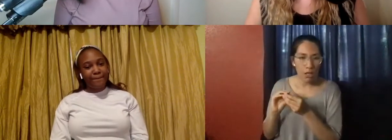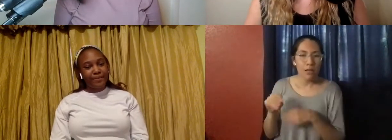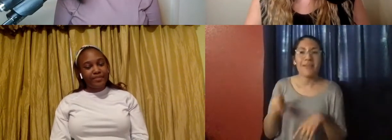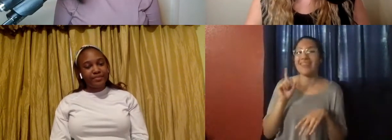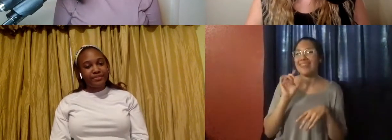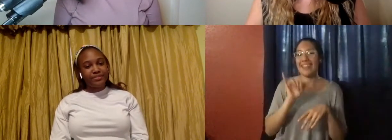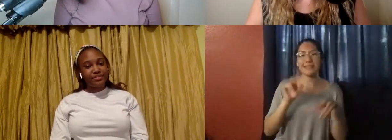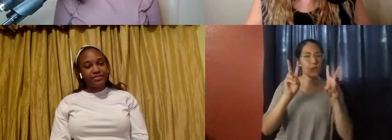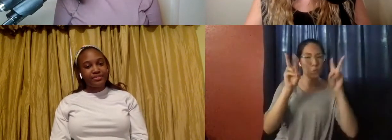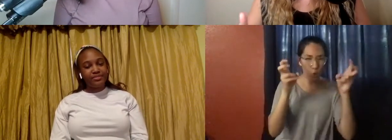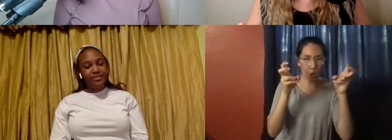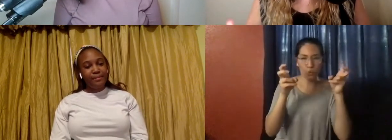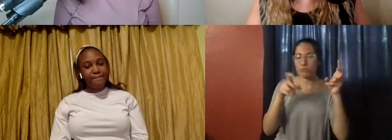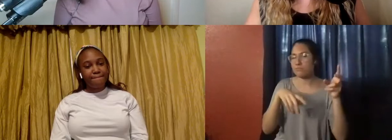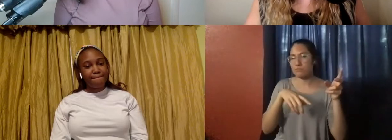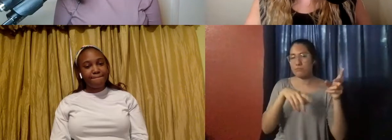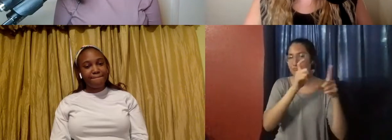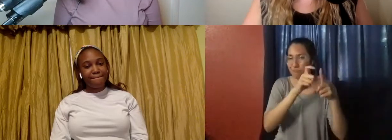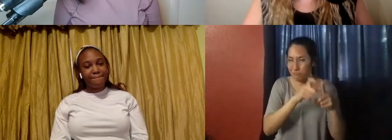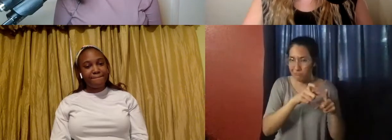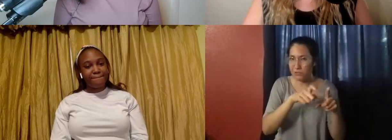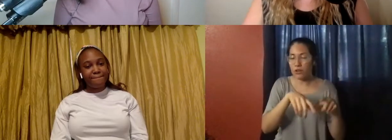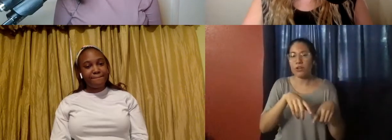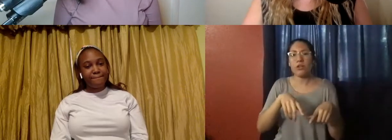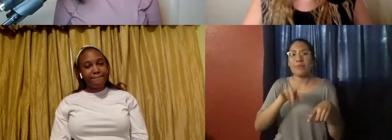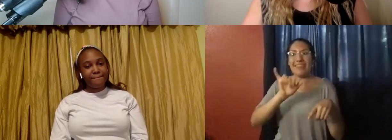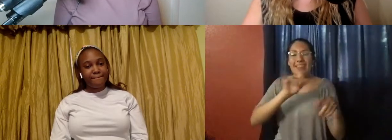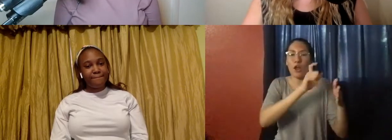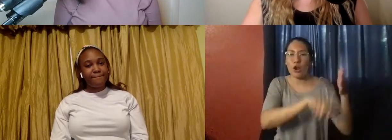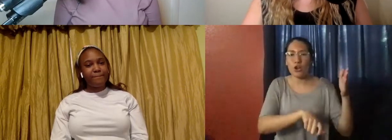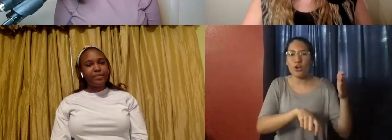were using in this article, was the front groin region. So